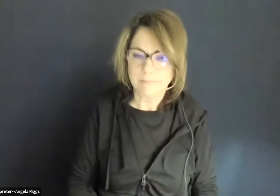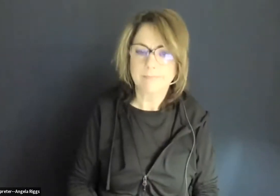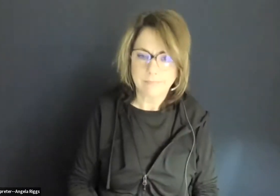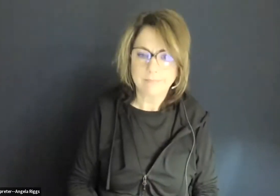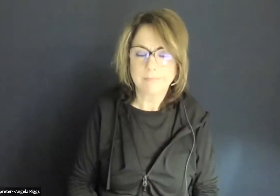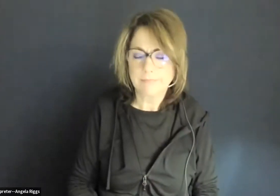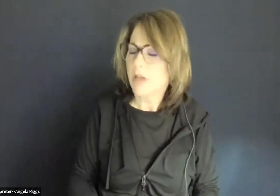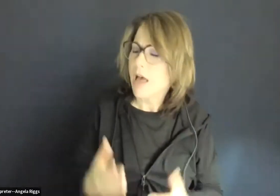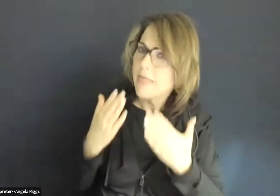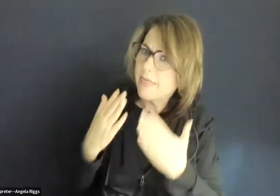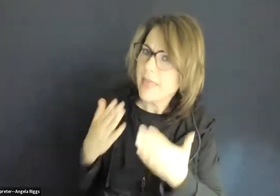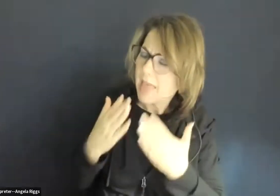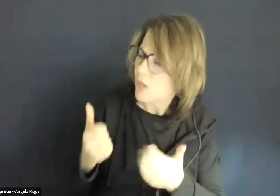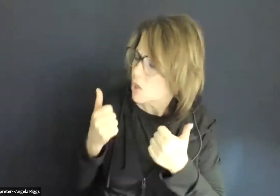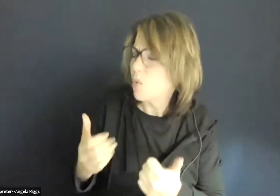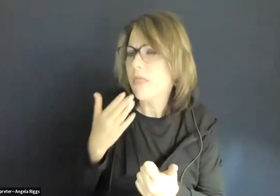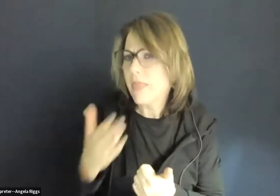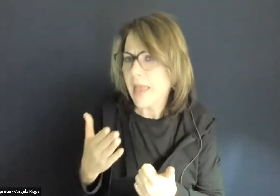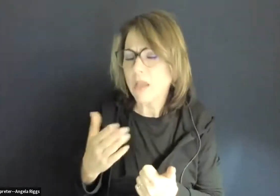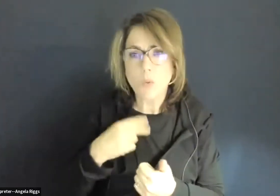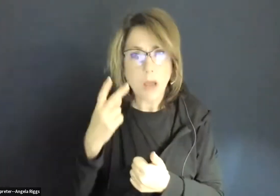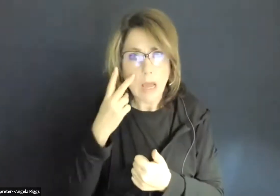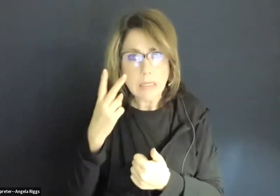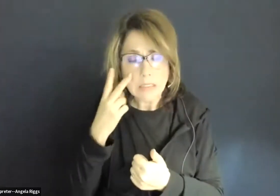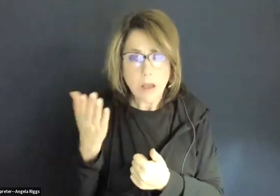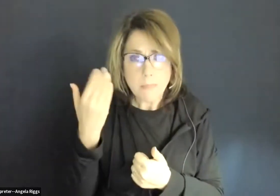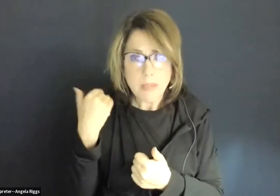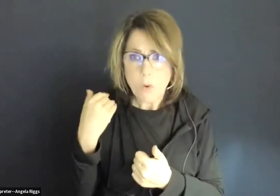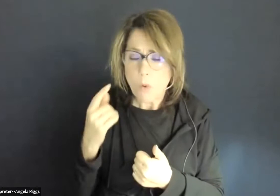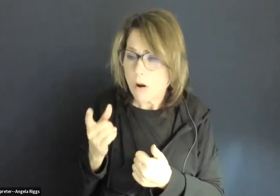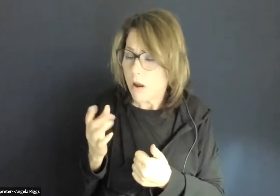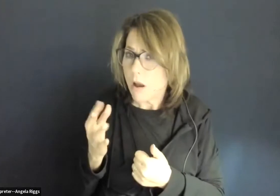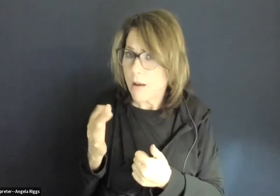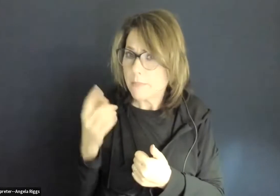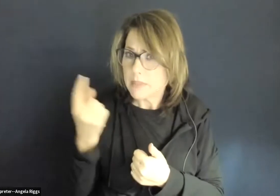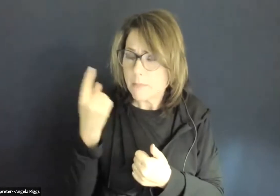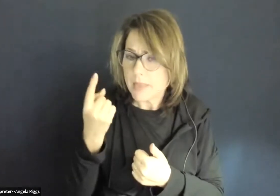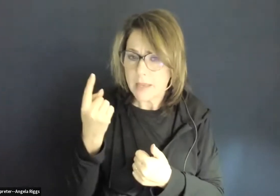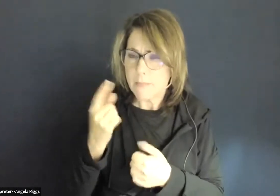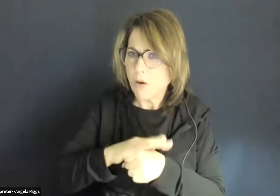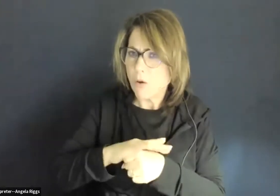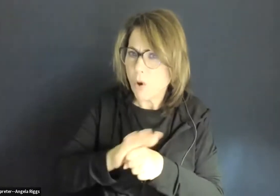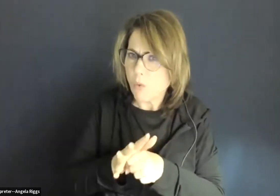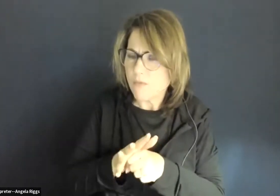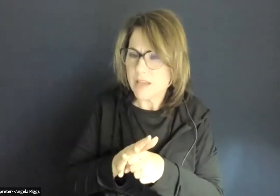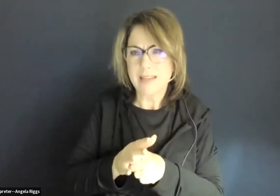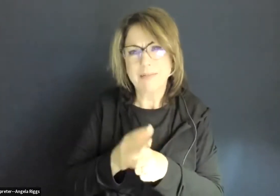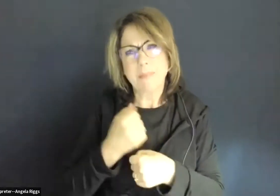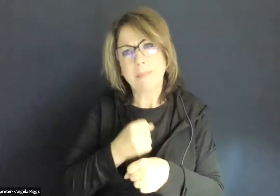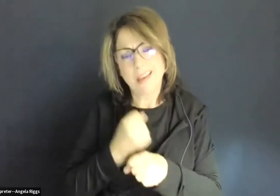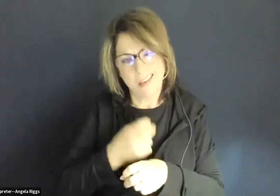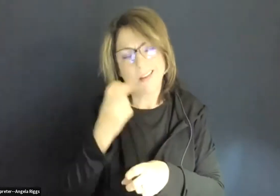Thank you. Thank you so much. I did see a little earlier than that, though, something about COVID making it